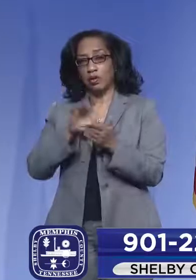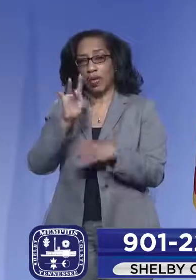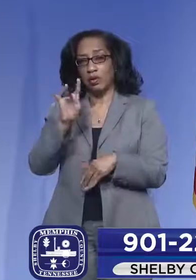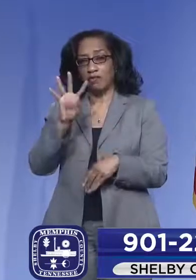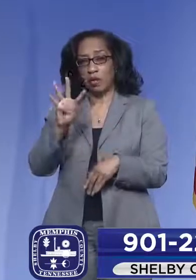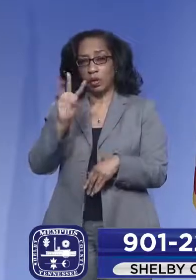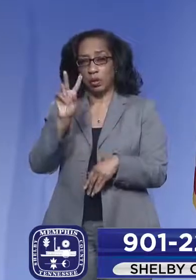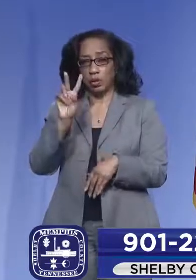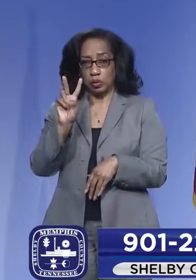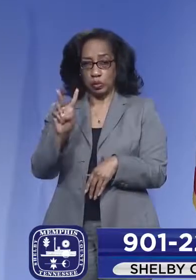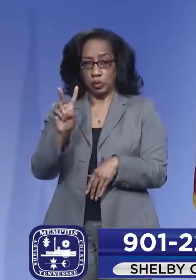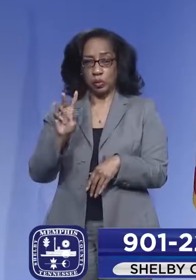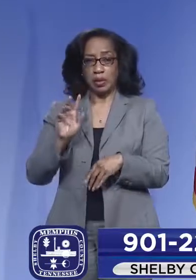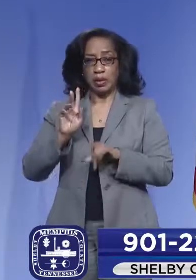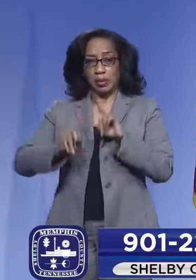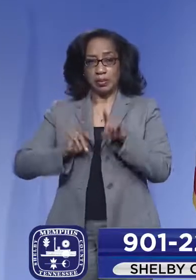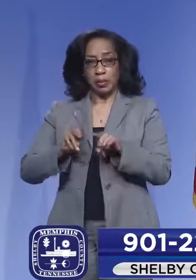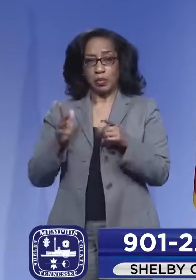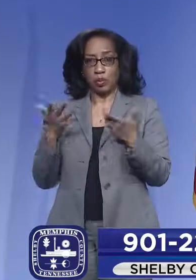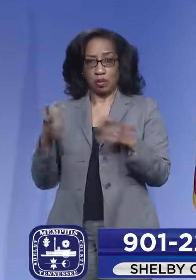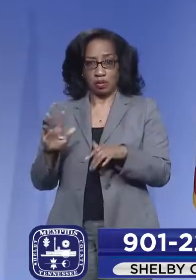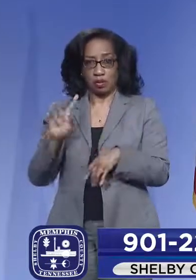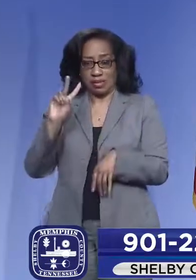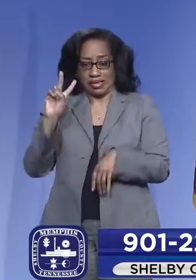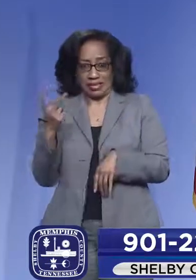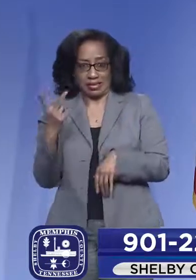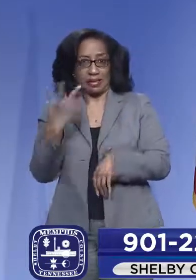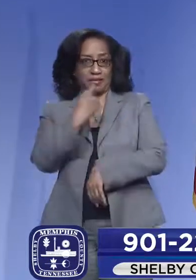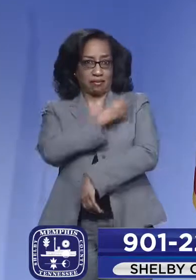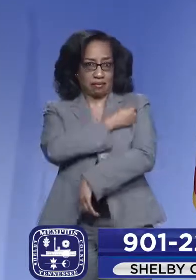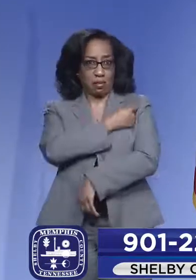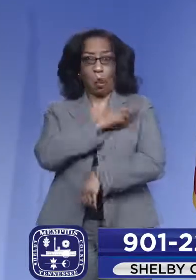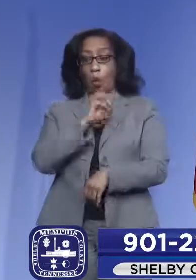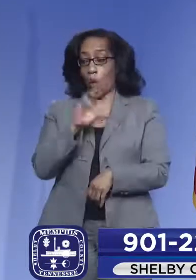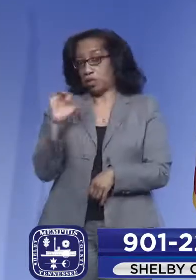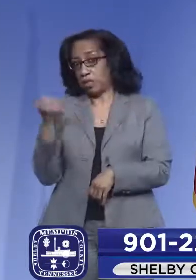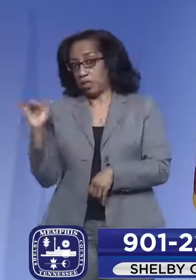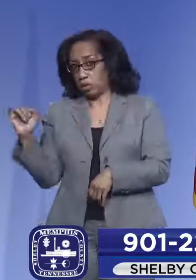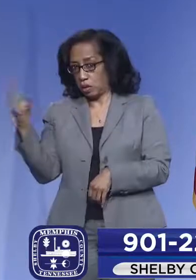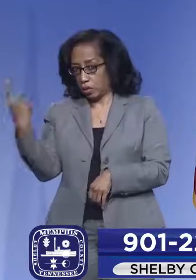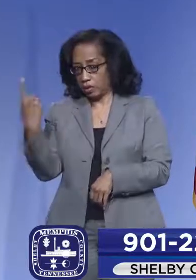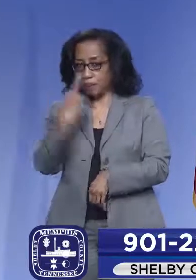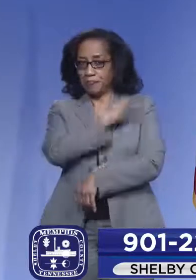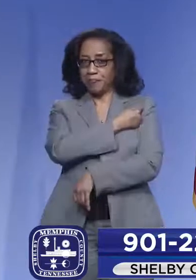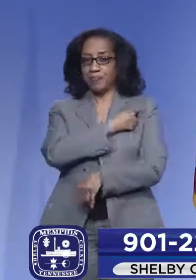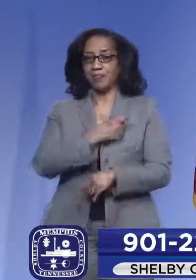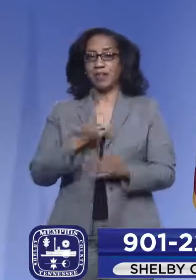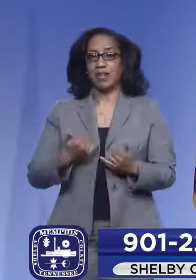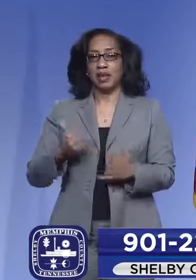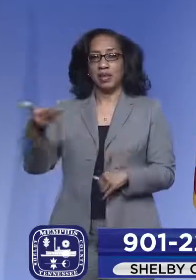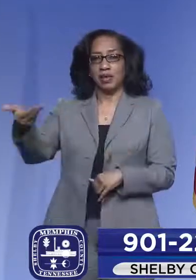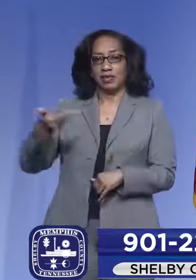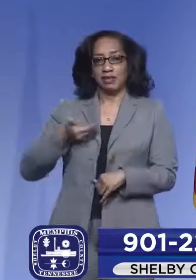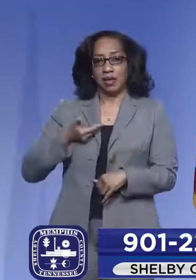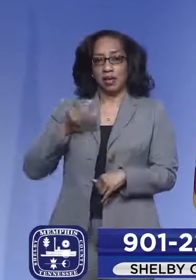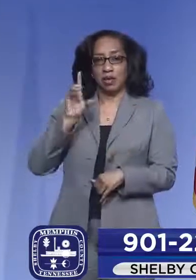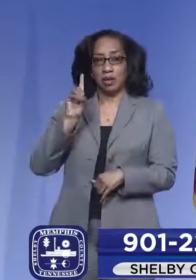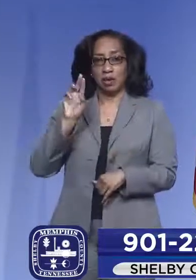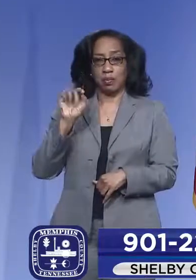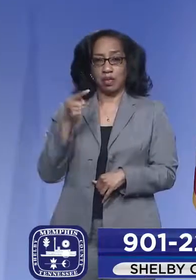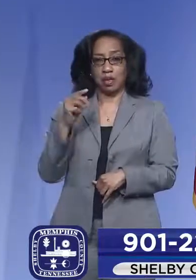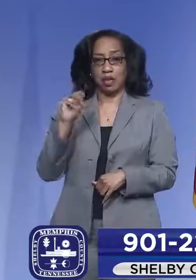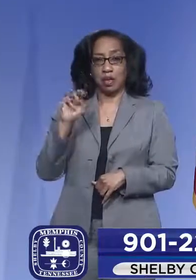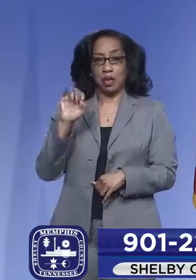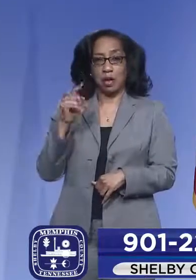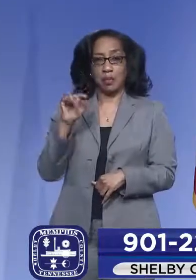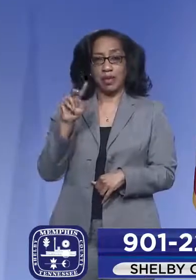204,848 Shelby County residents are fully vaccinated at this time. With that, I'll invite Dr. Doug McGowen to the